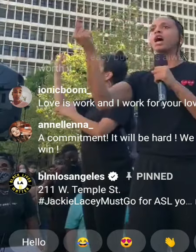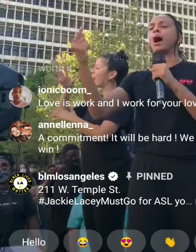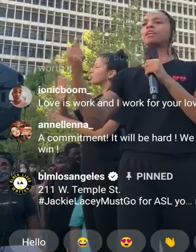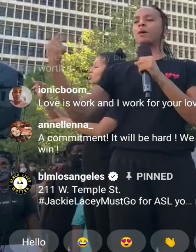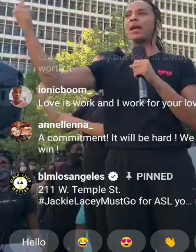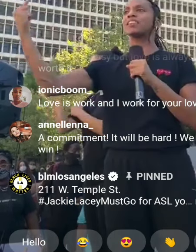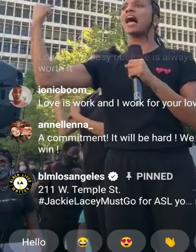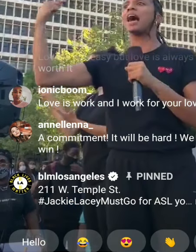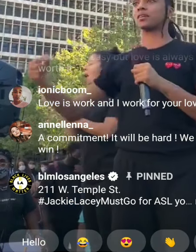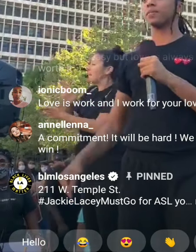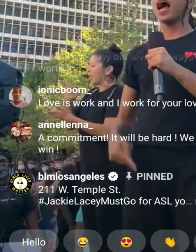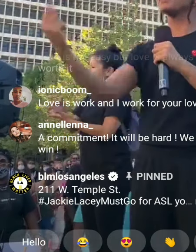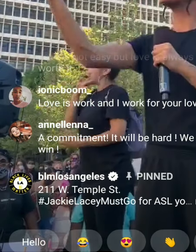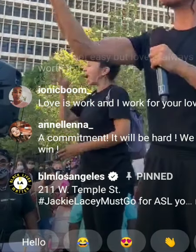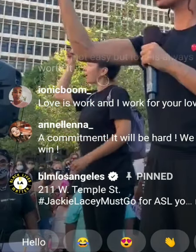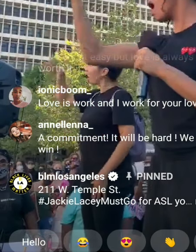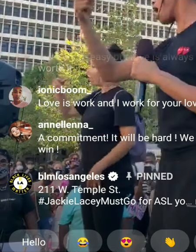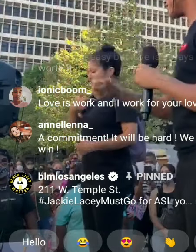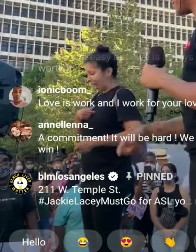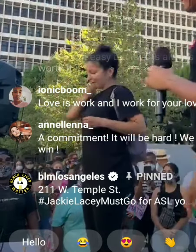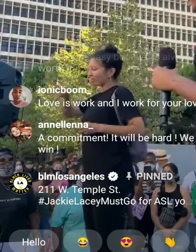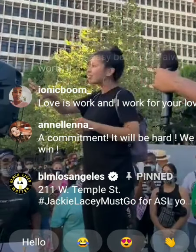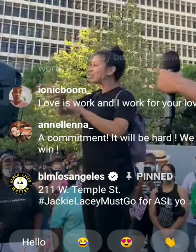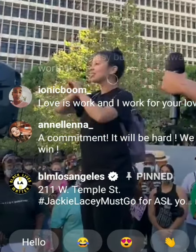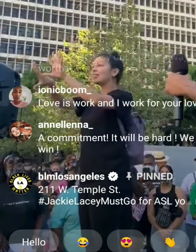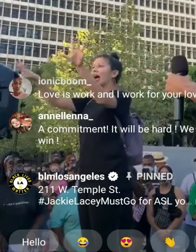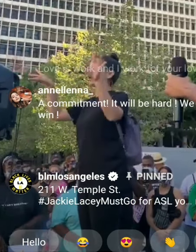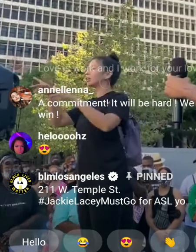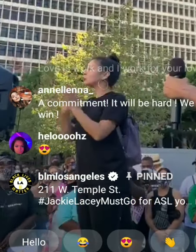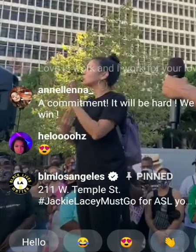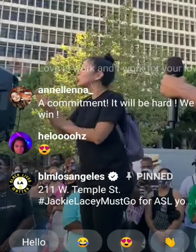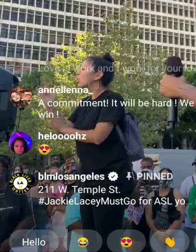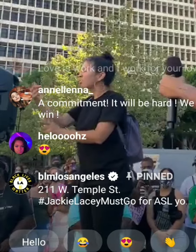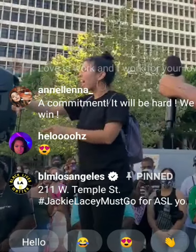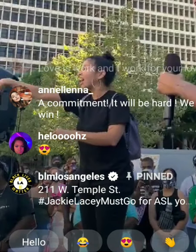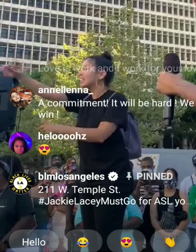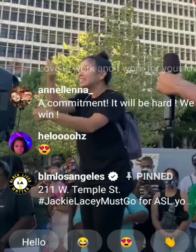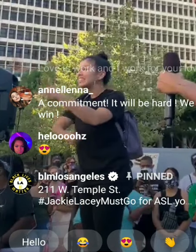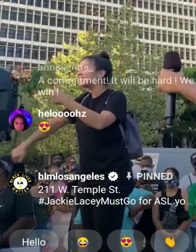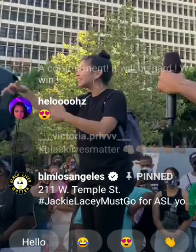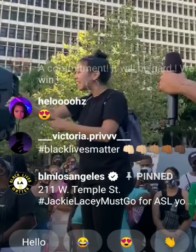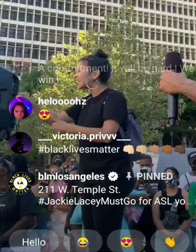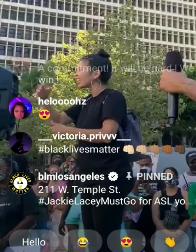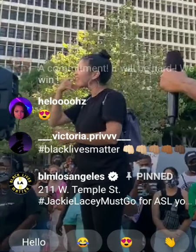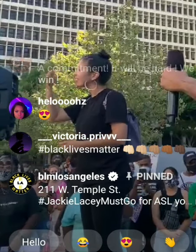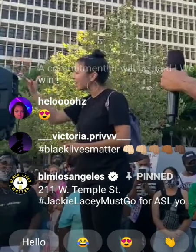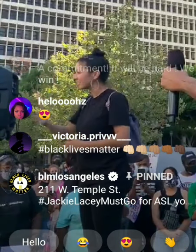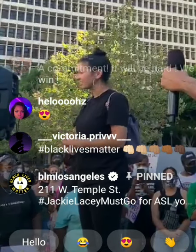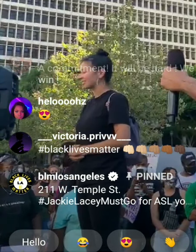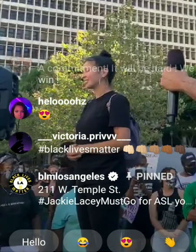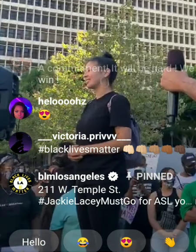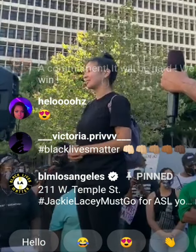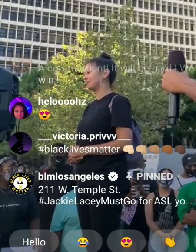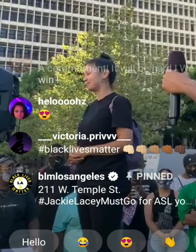And I need you to understand how very important that is. Because your entire life you were told not to. You were taught to